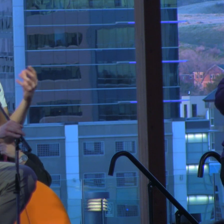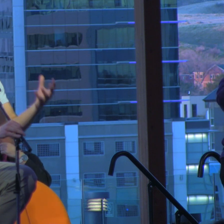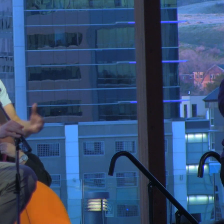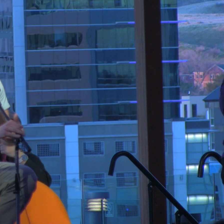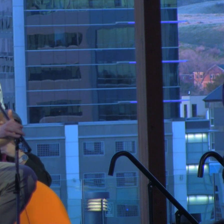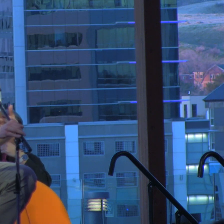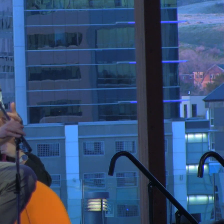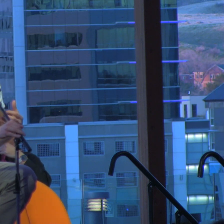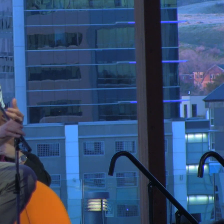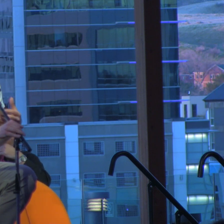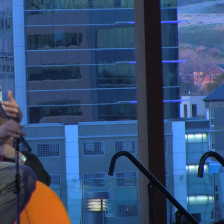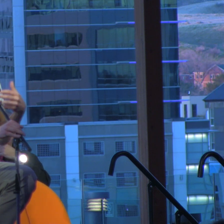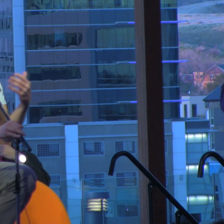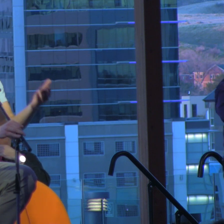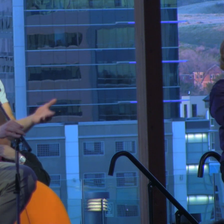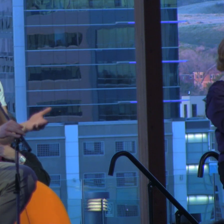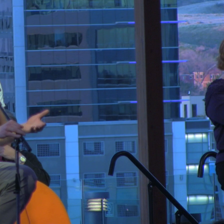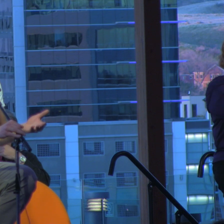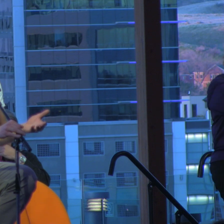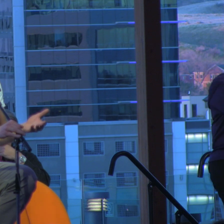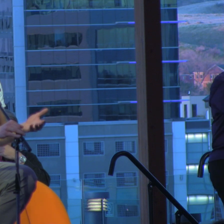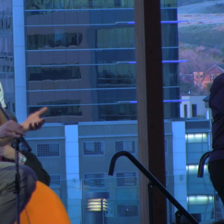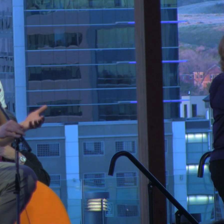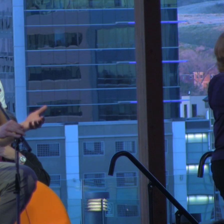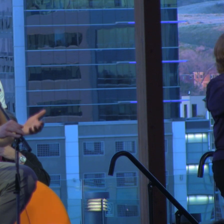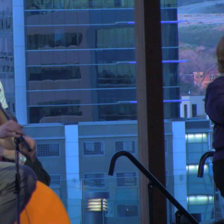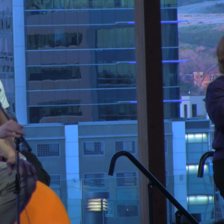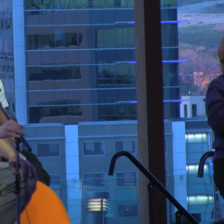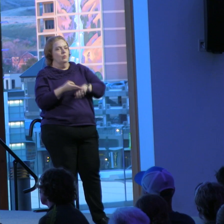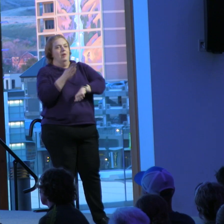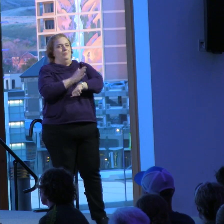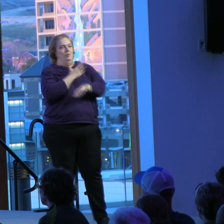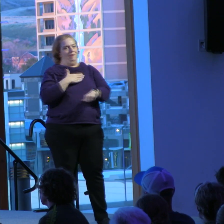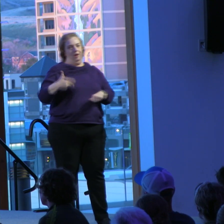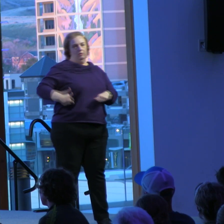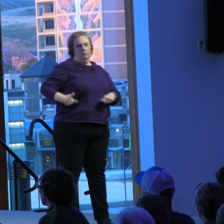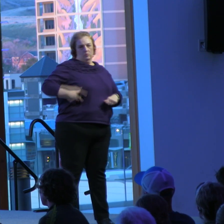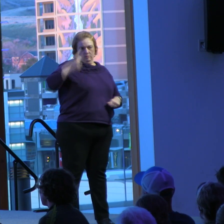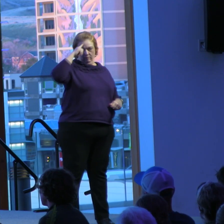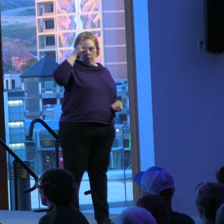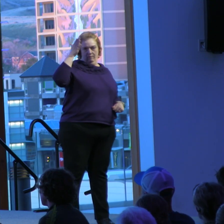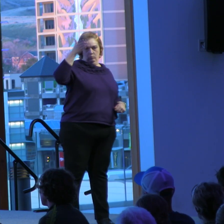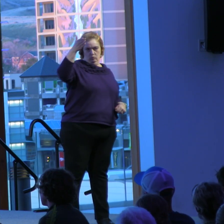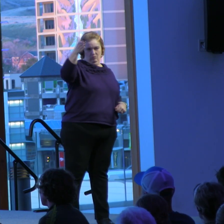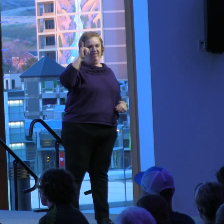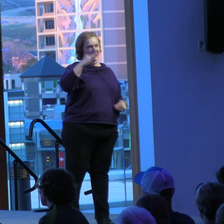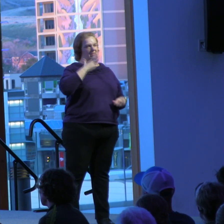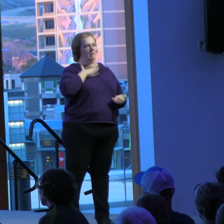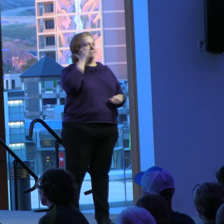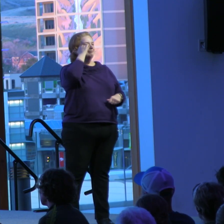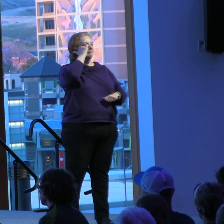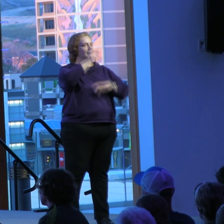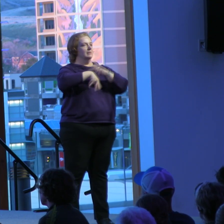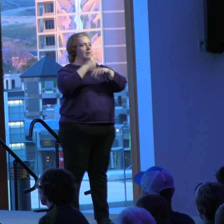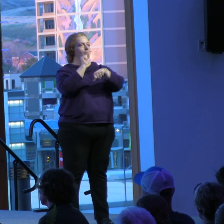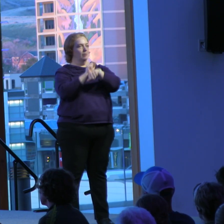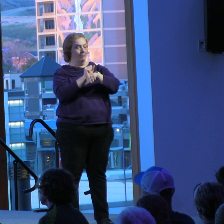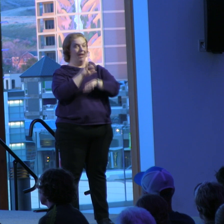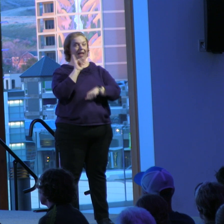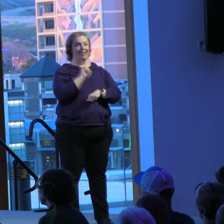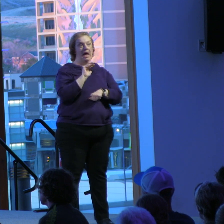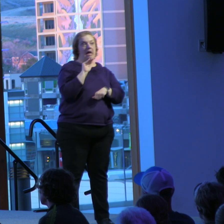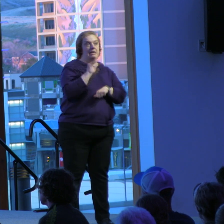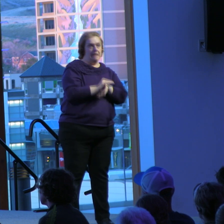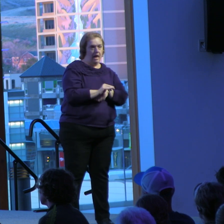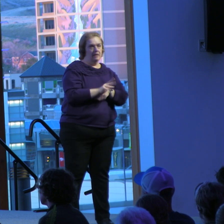them and processing them so that we can use them in our intuition for later experiences. And I had to use my intuition that night